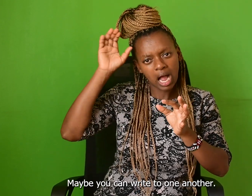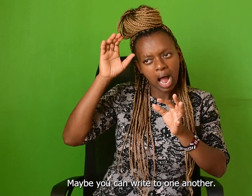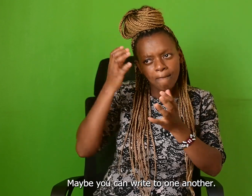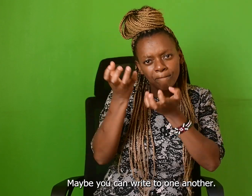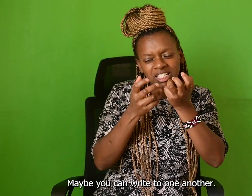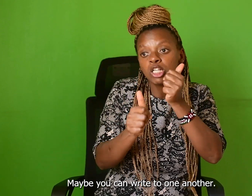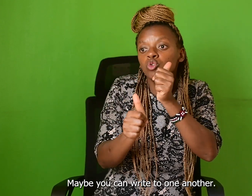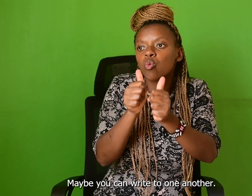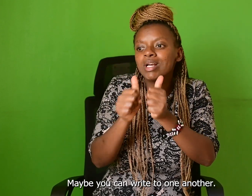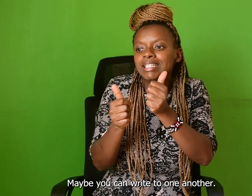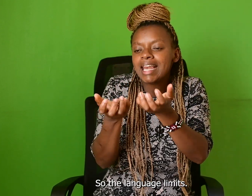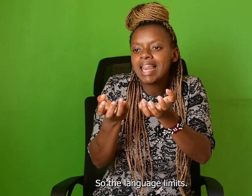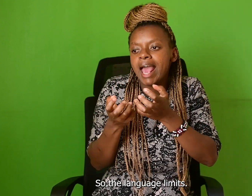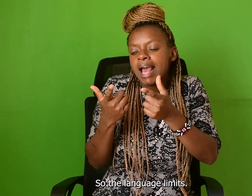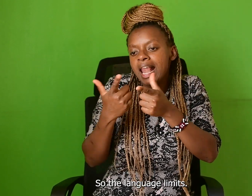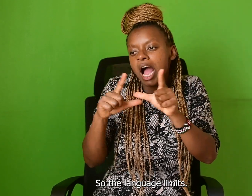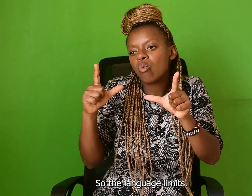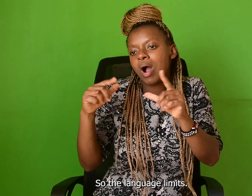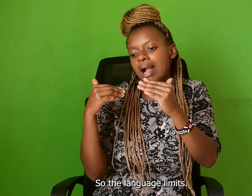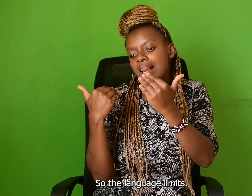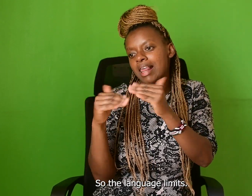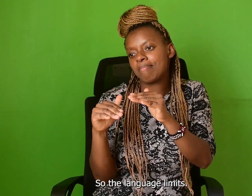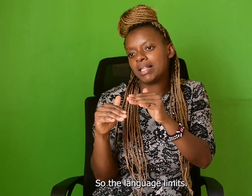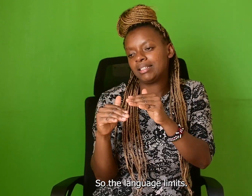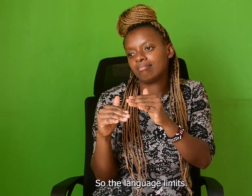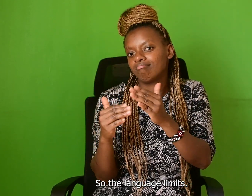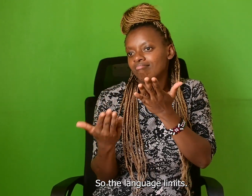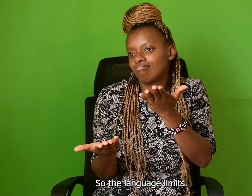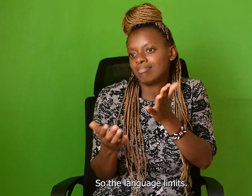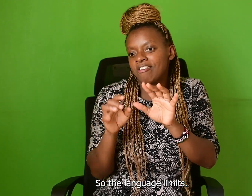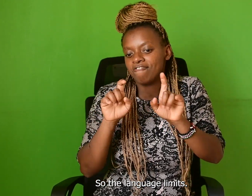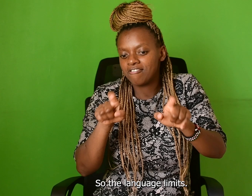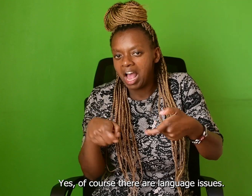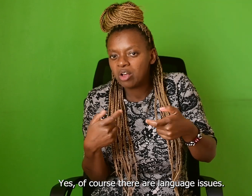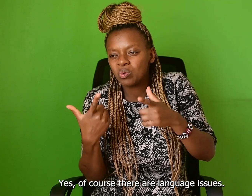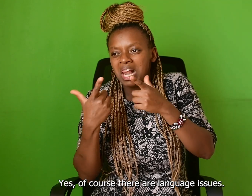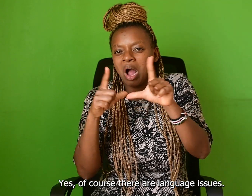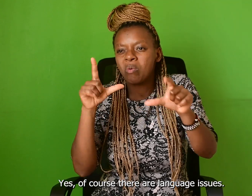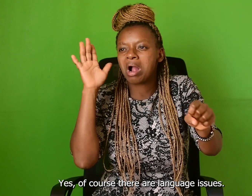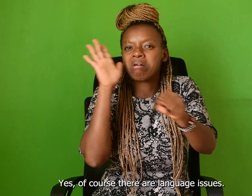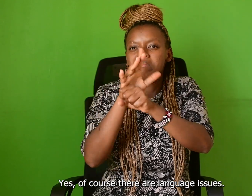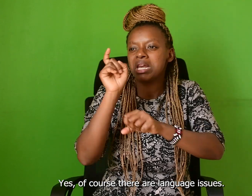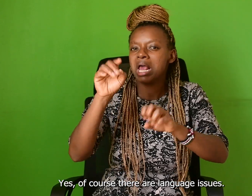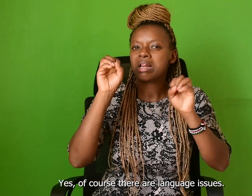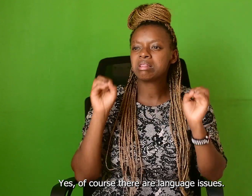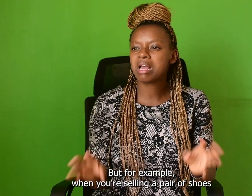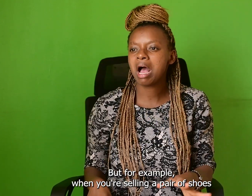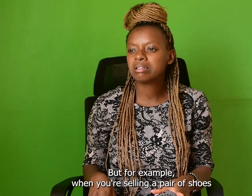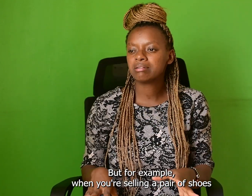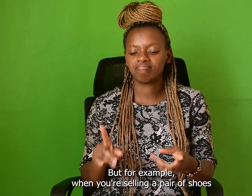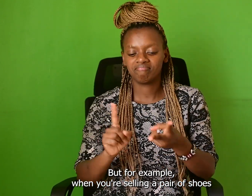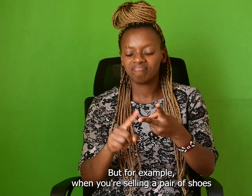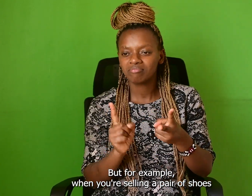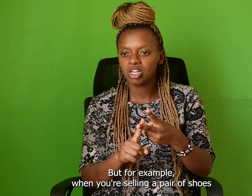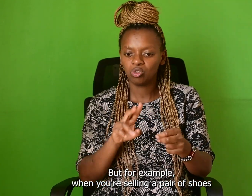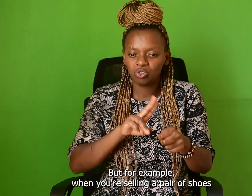one another. So the language limits, yes, of course there are language limitations, but for example, when